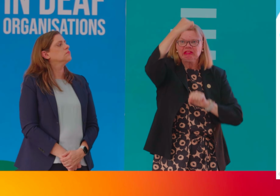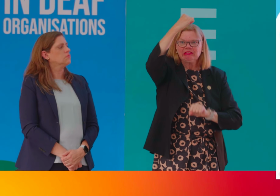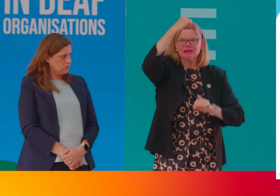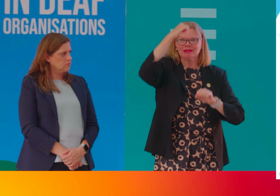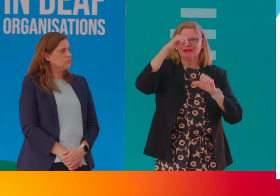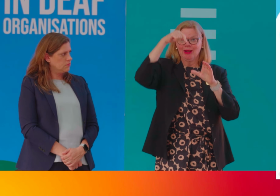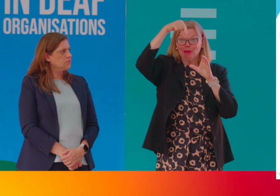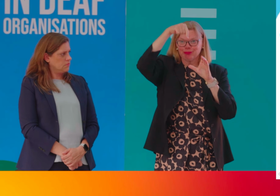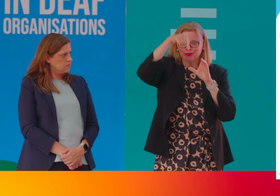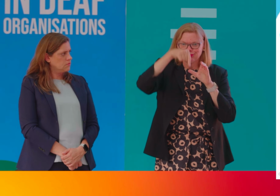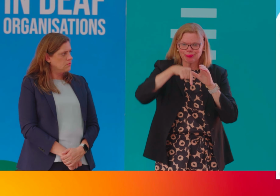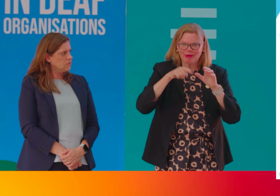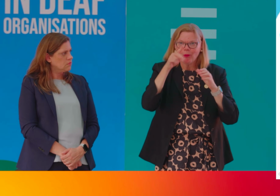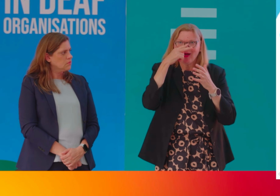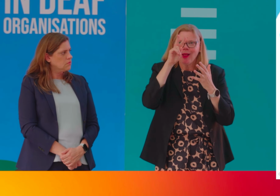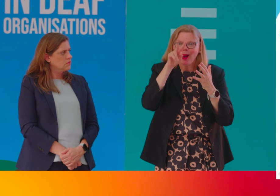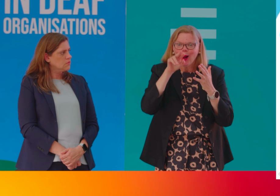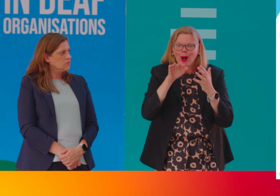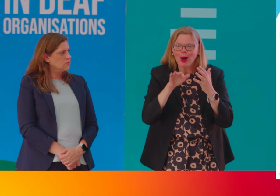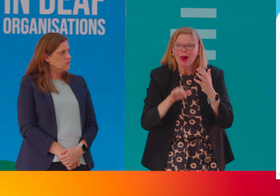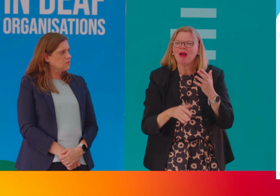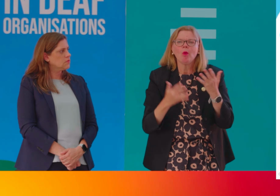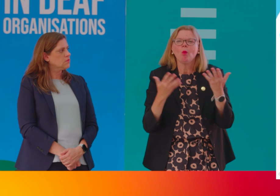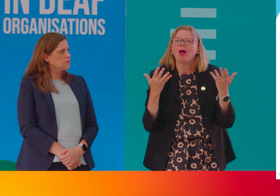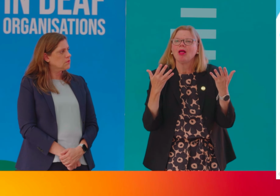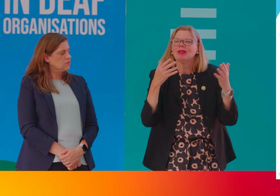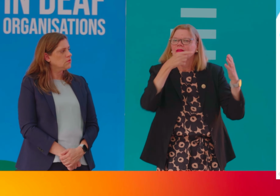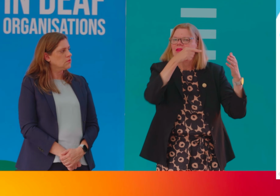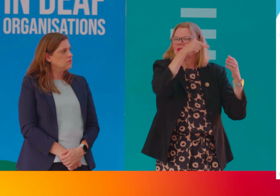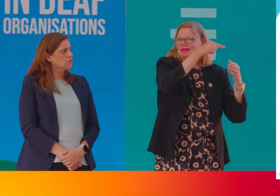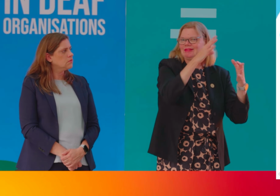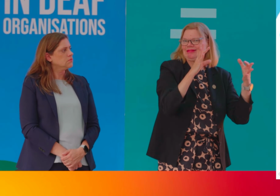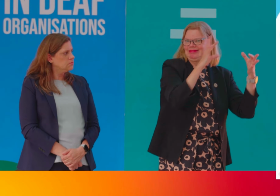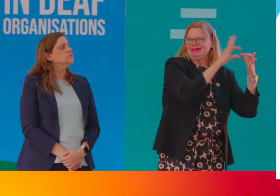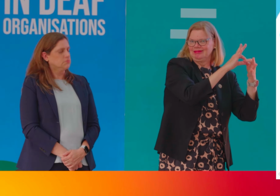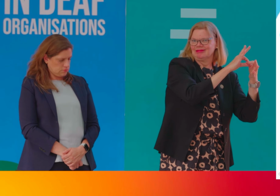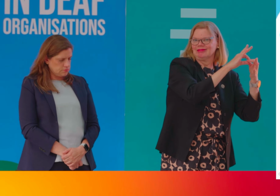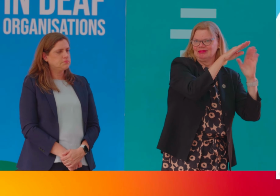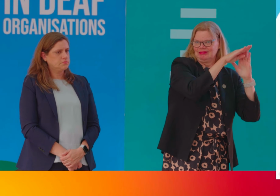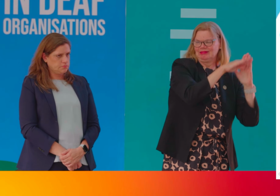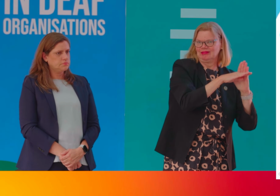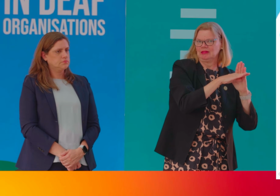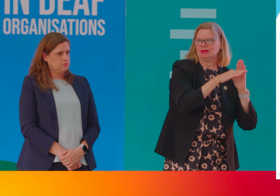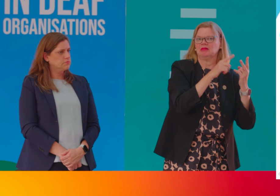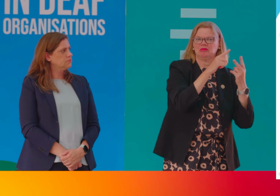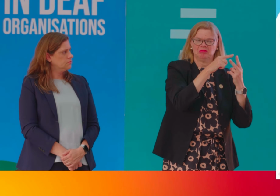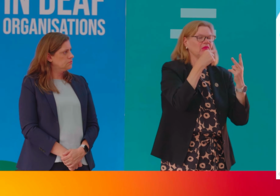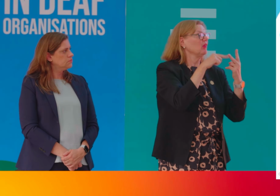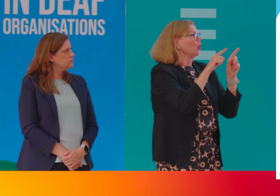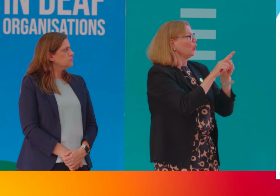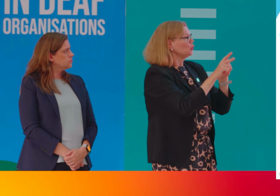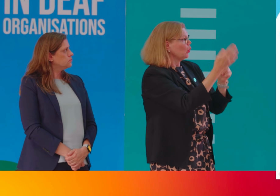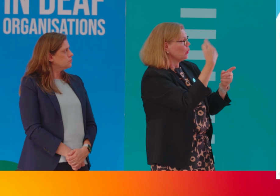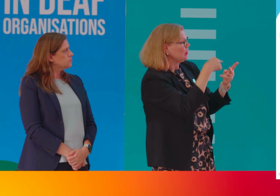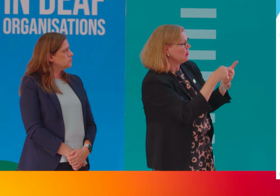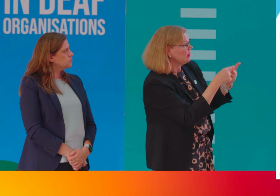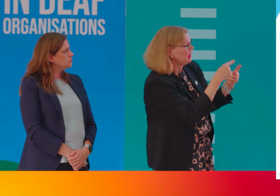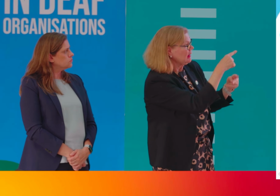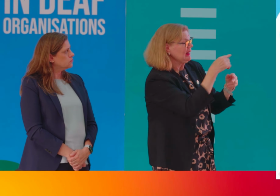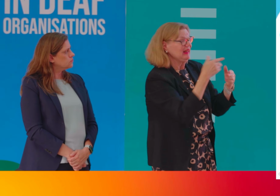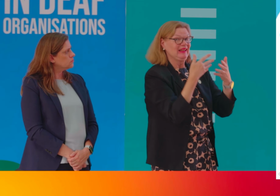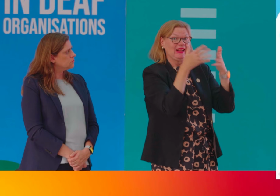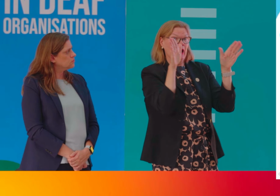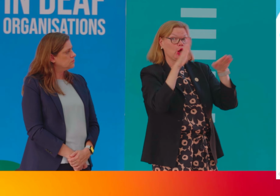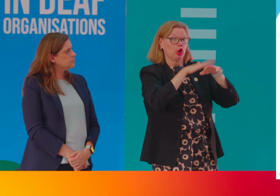clarity on human rights provisions in relationship to